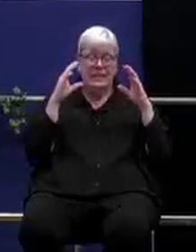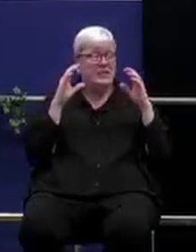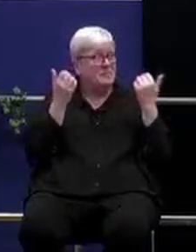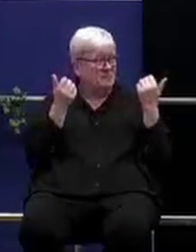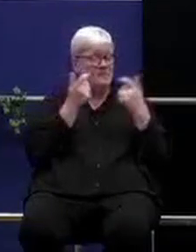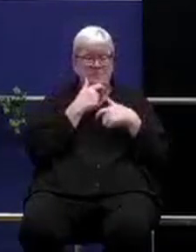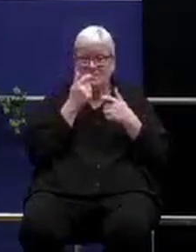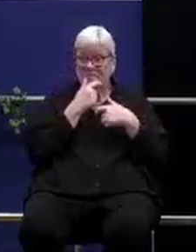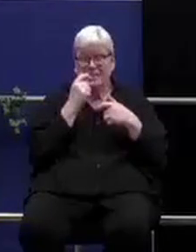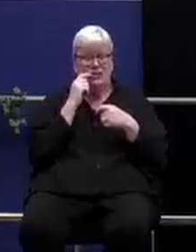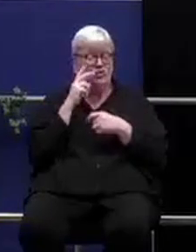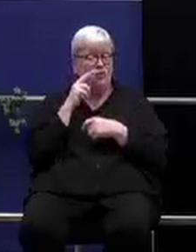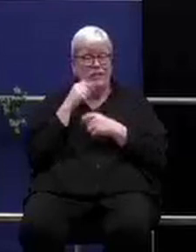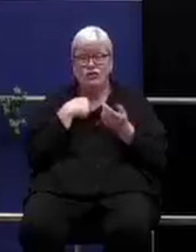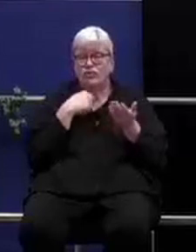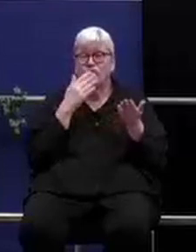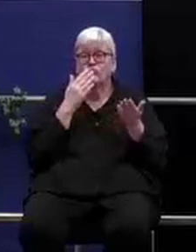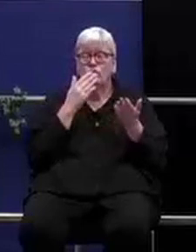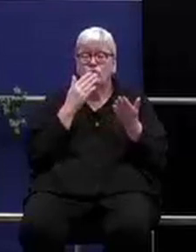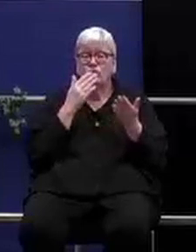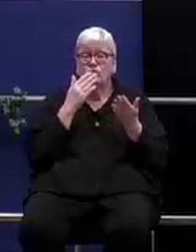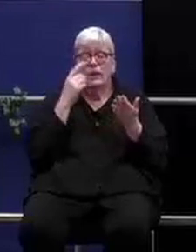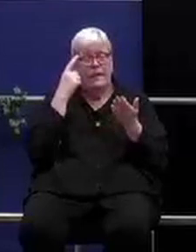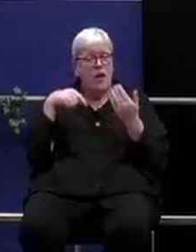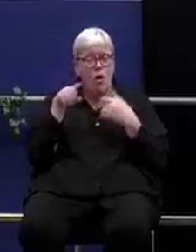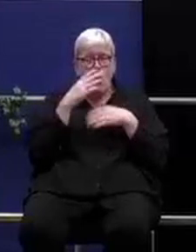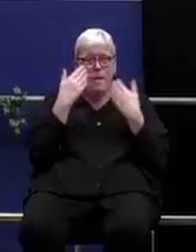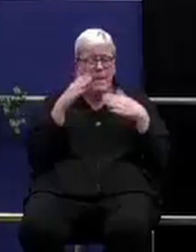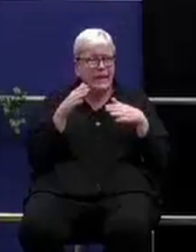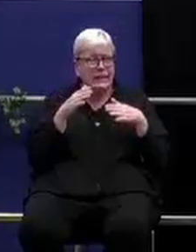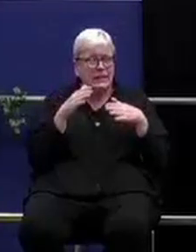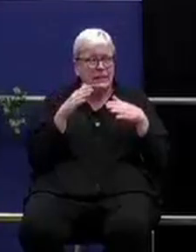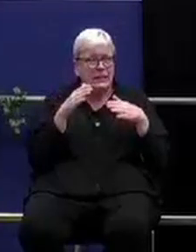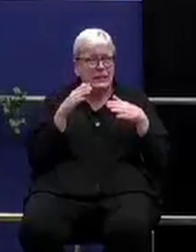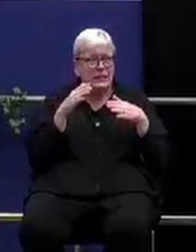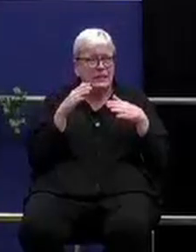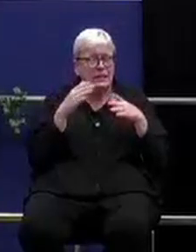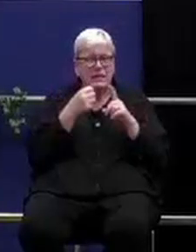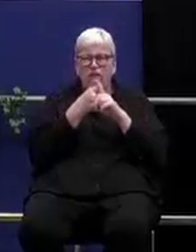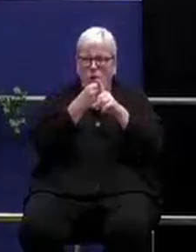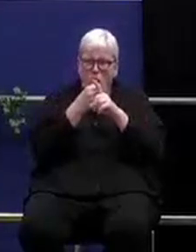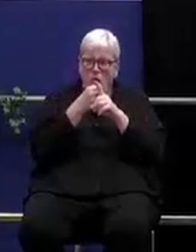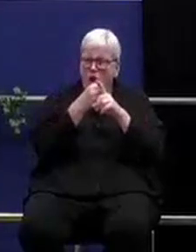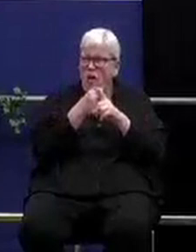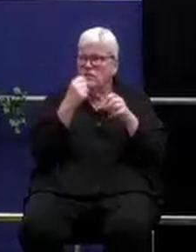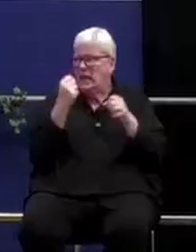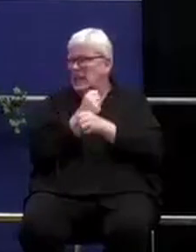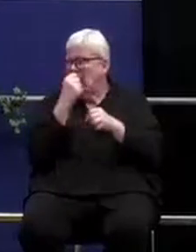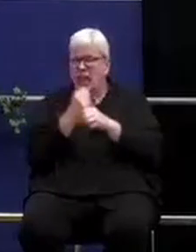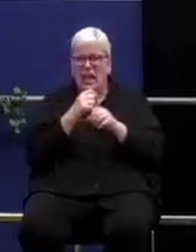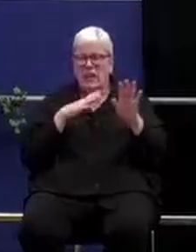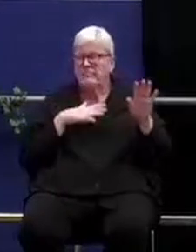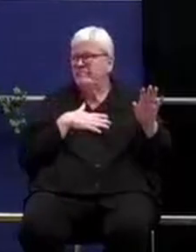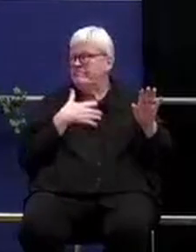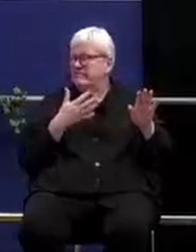It's so strange. But I think we've all been there, where we've been forced into some game that we don't want to play.